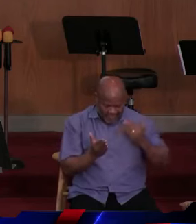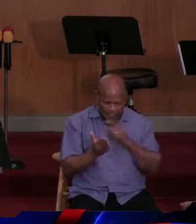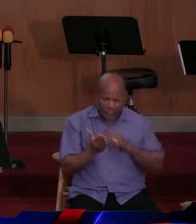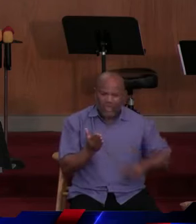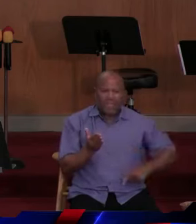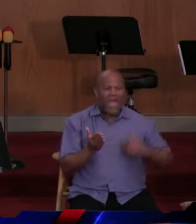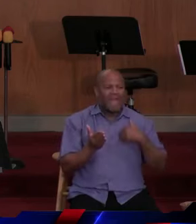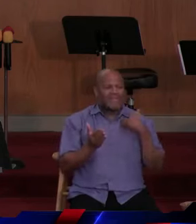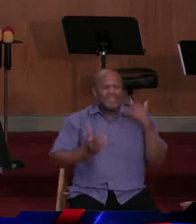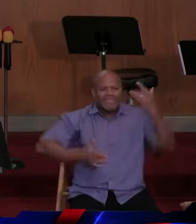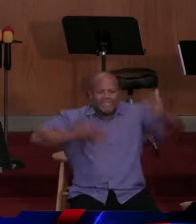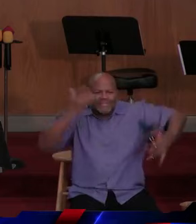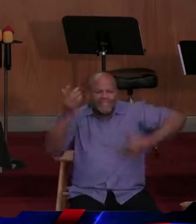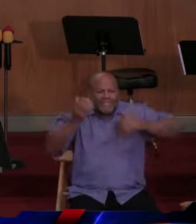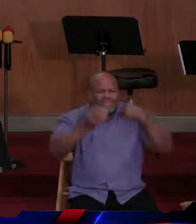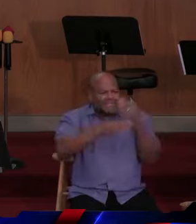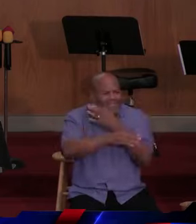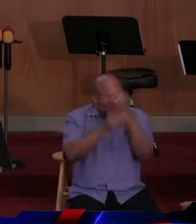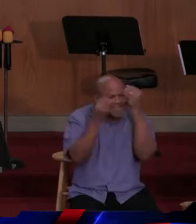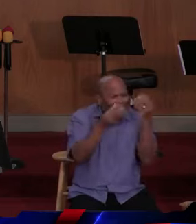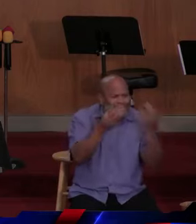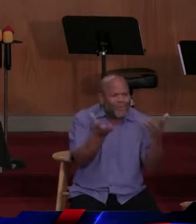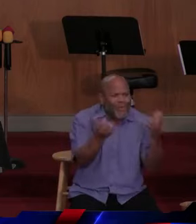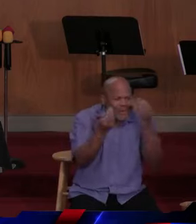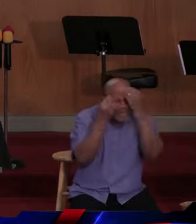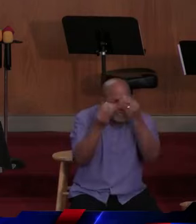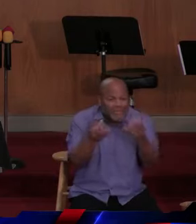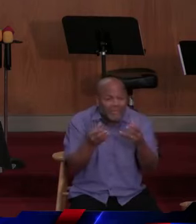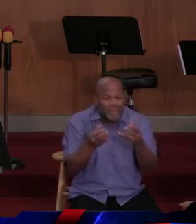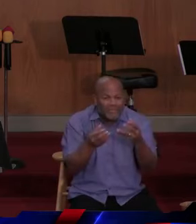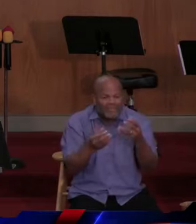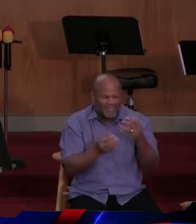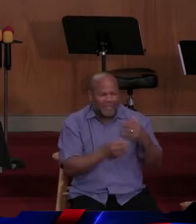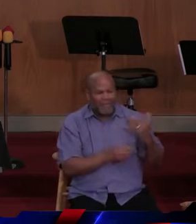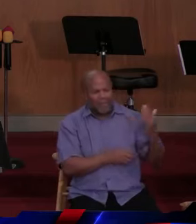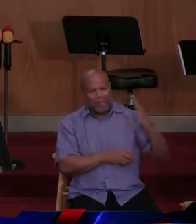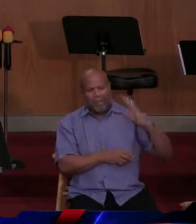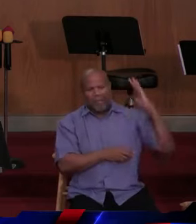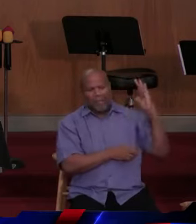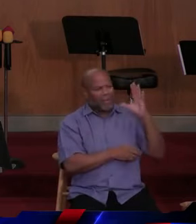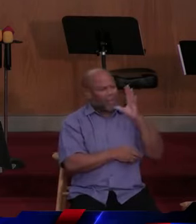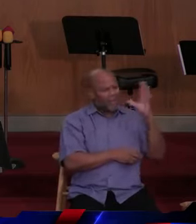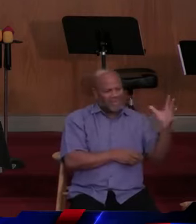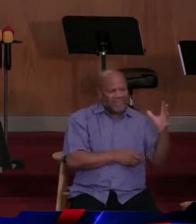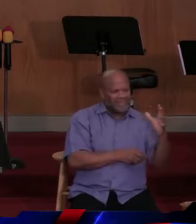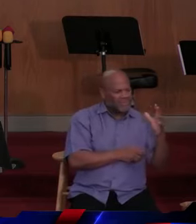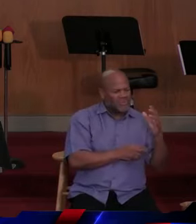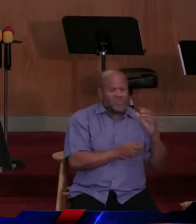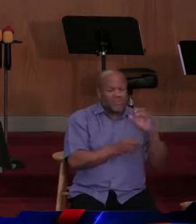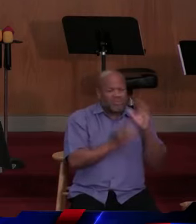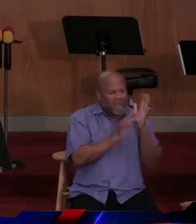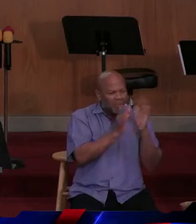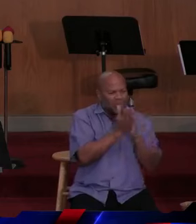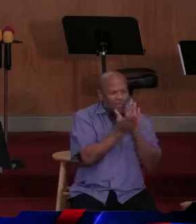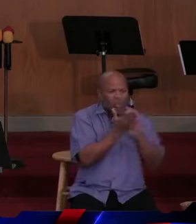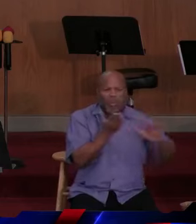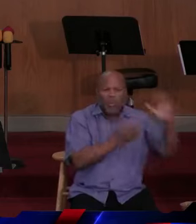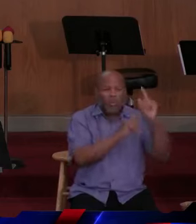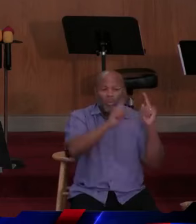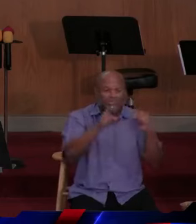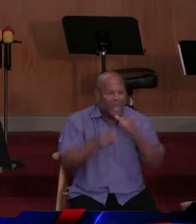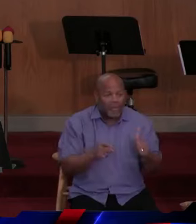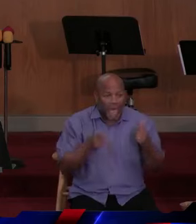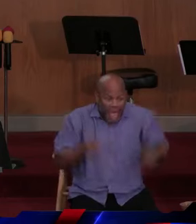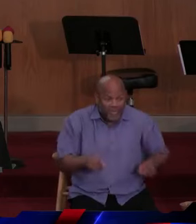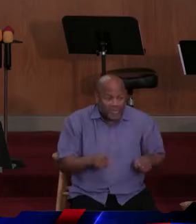have something exciting to share about it. See, Big Mama said it like this. She hadn't been to seminary. She said, but once you come in contact